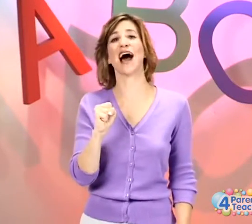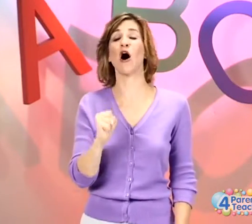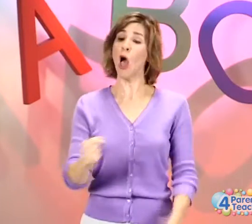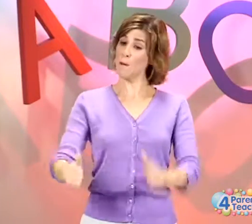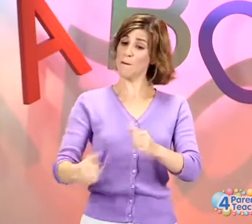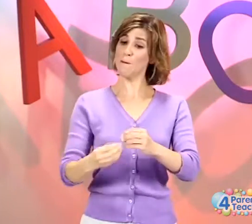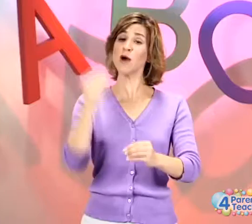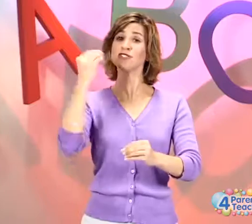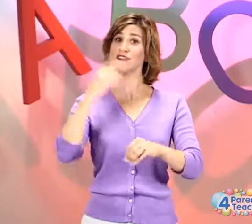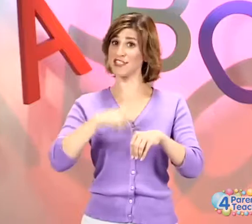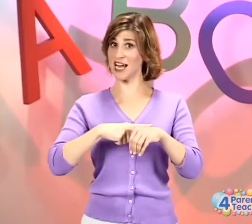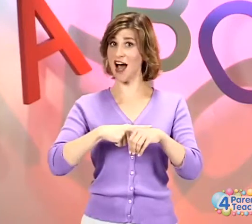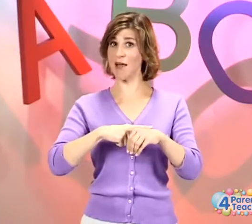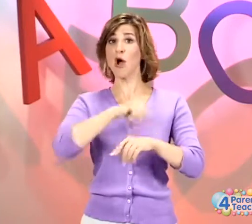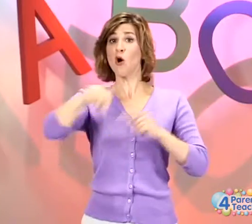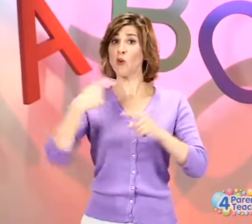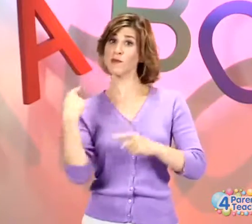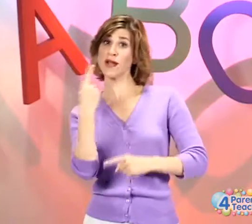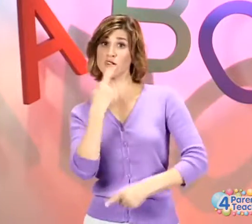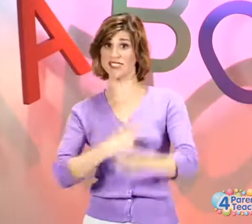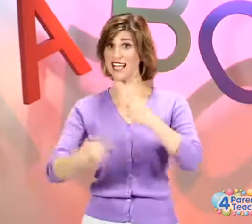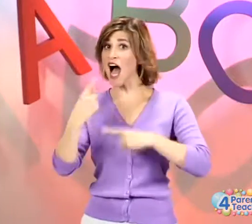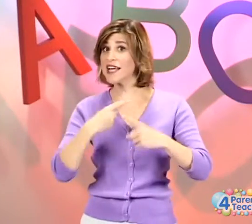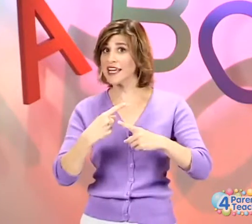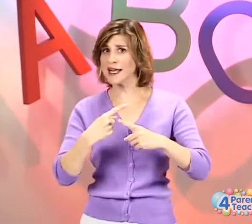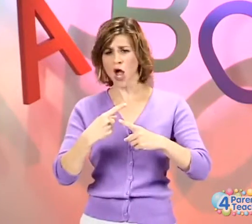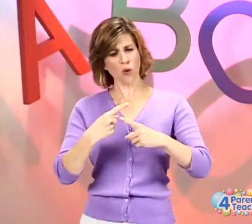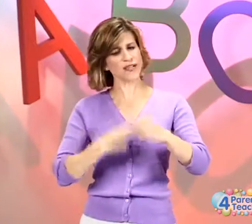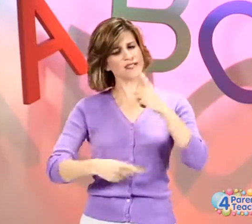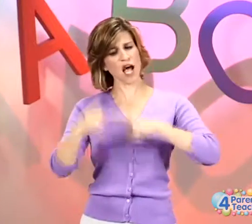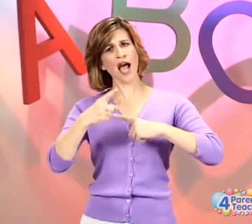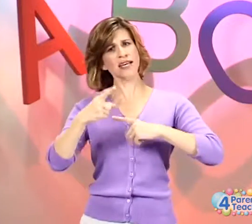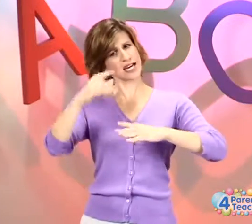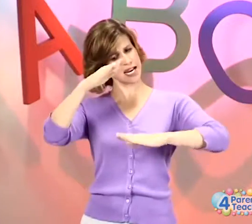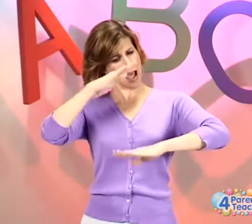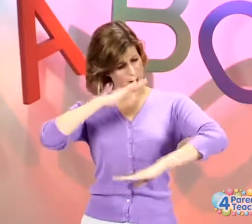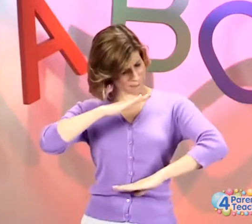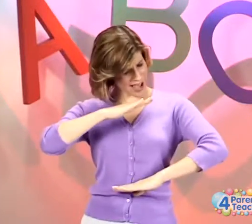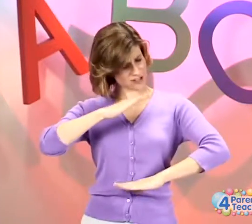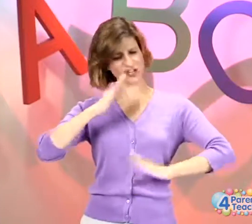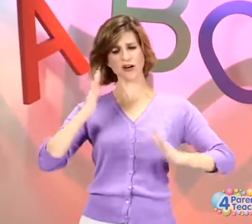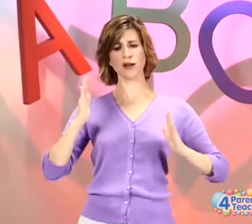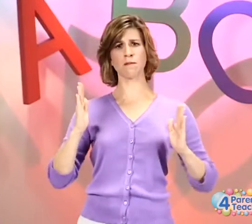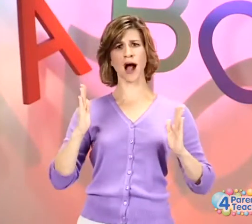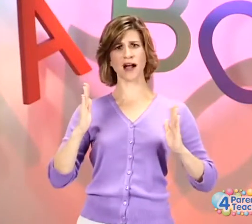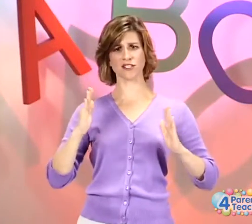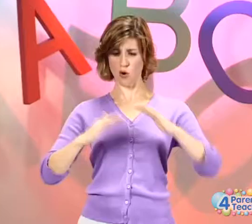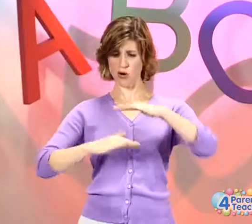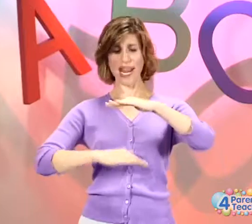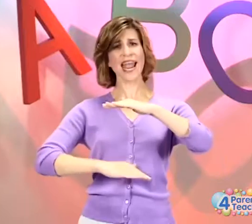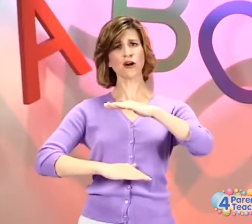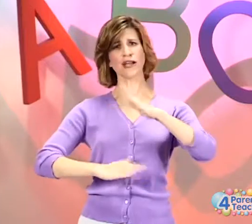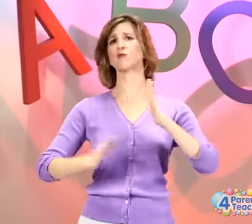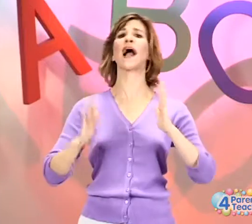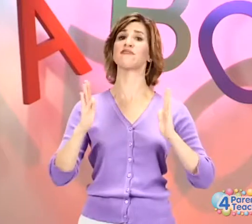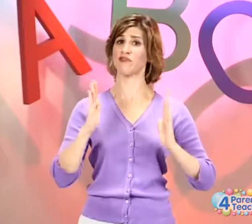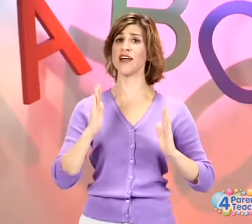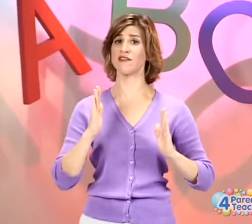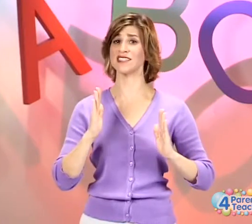now, most of the time when we are signing, we sign in an imaginary box or an area right in front of